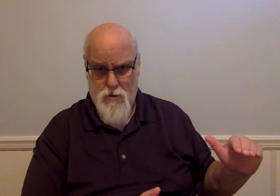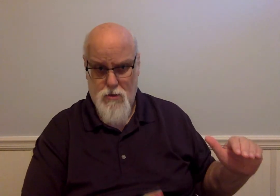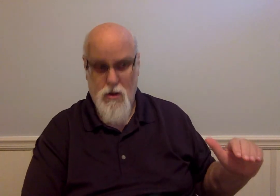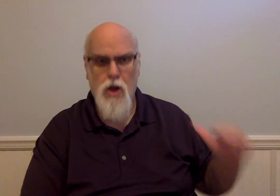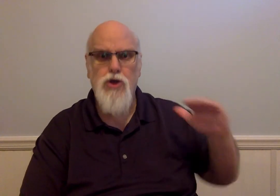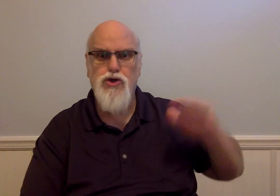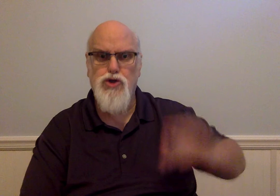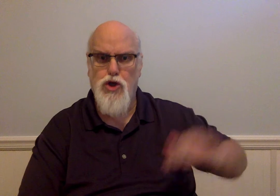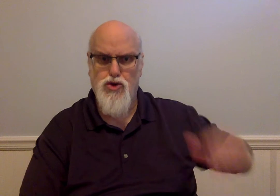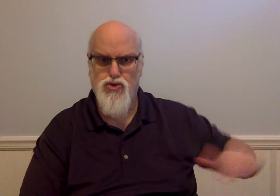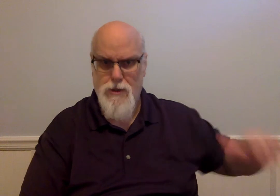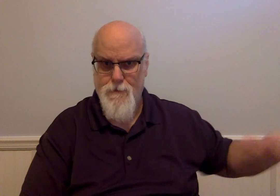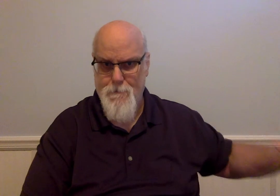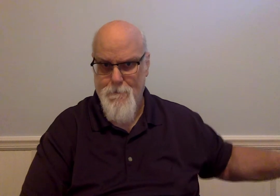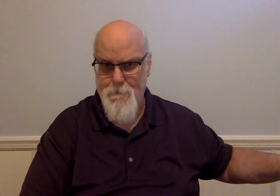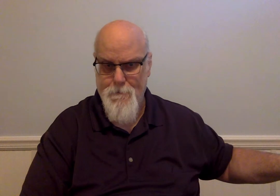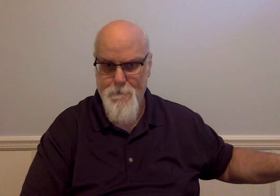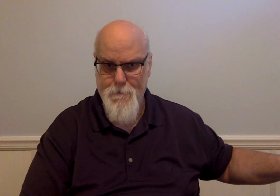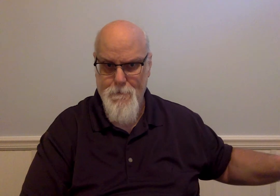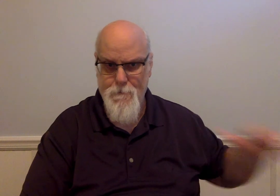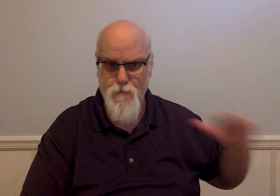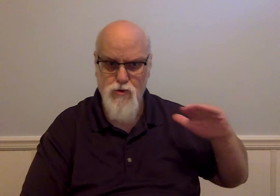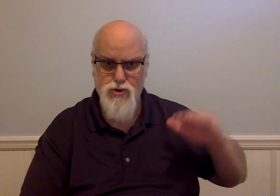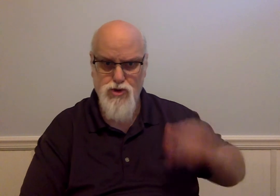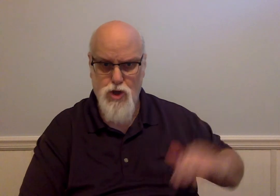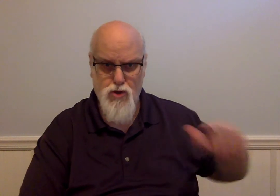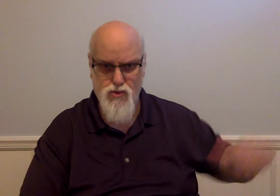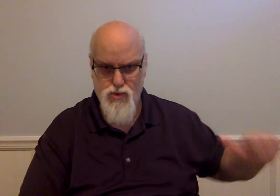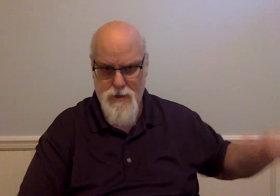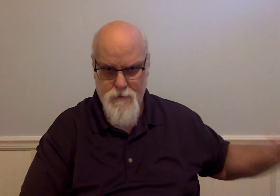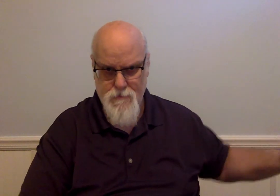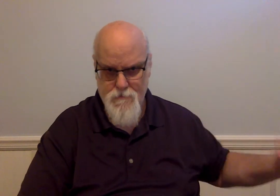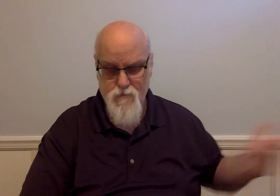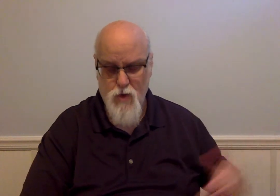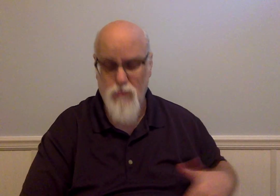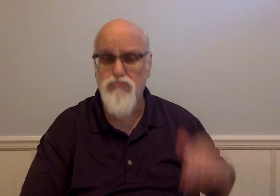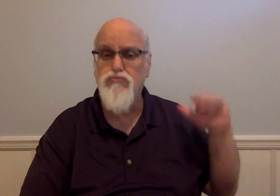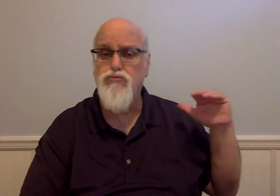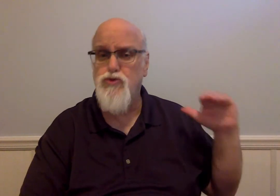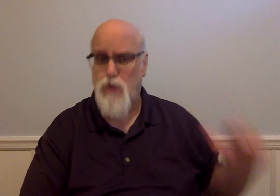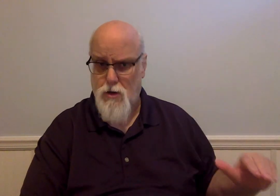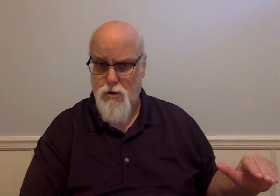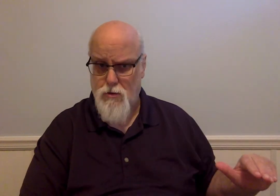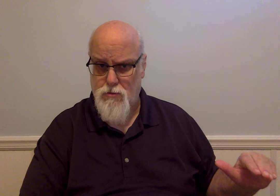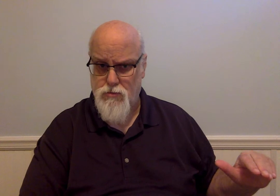height. Children, you move it multiple times if you're talking about more than one child. So I have a